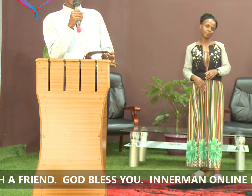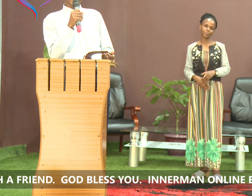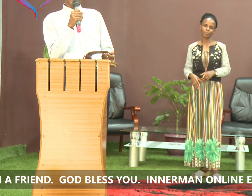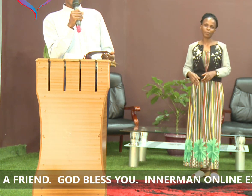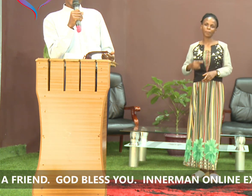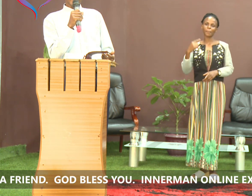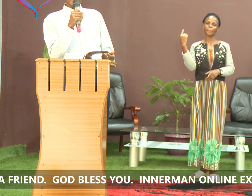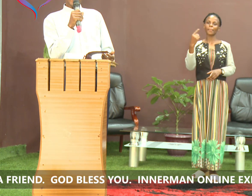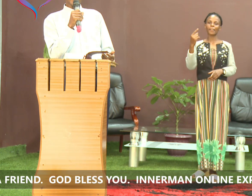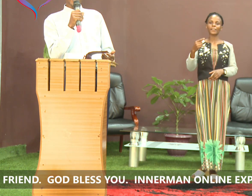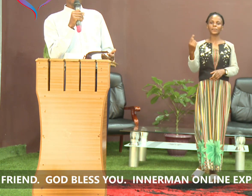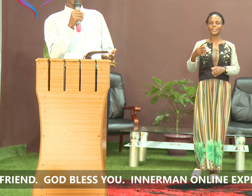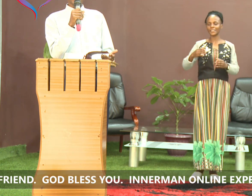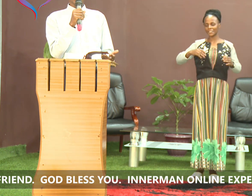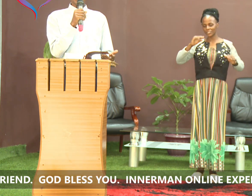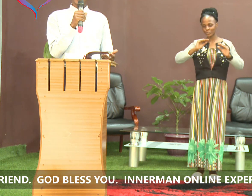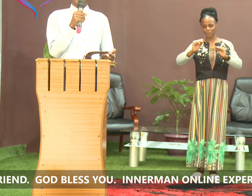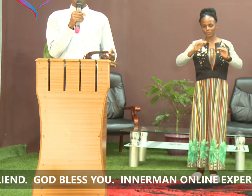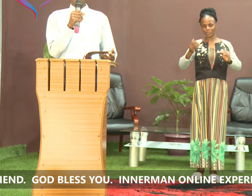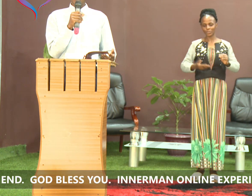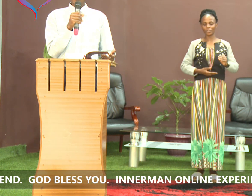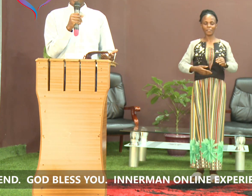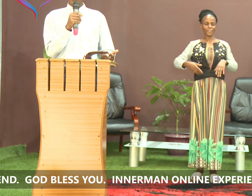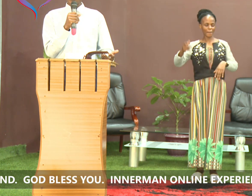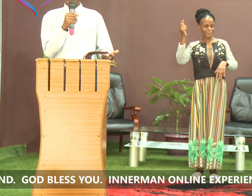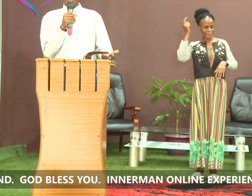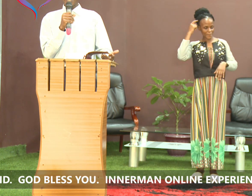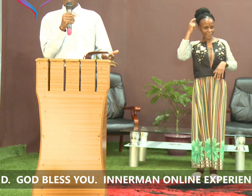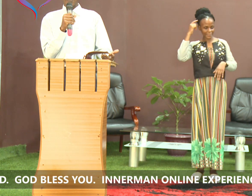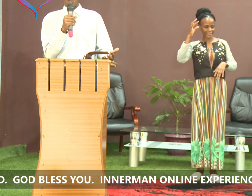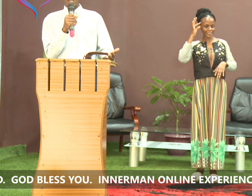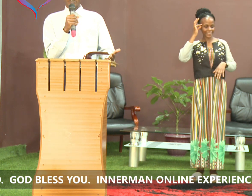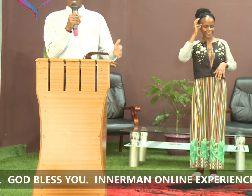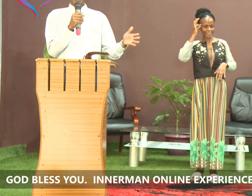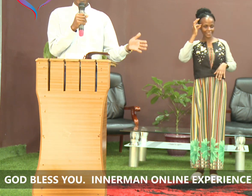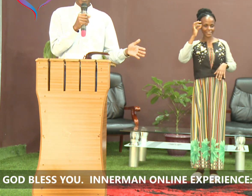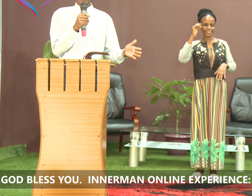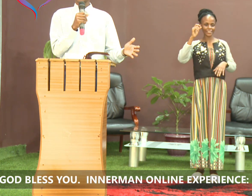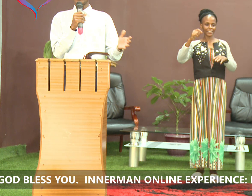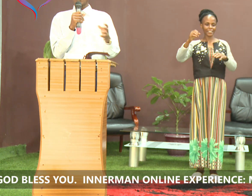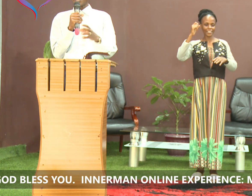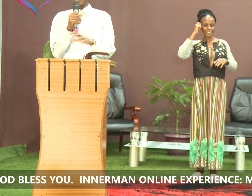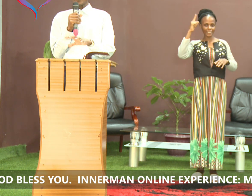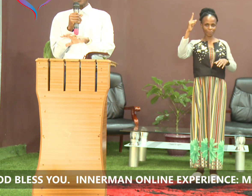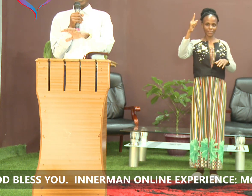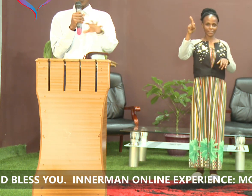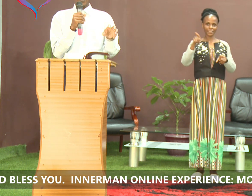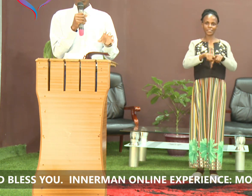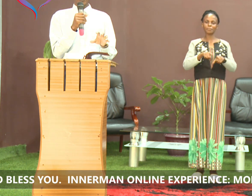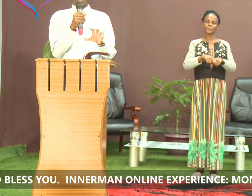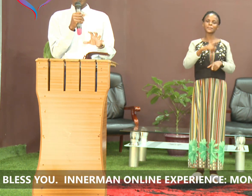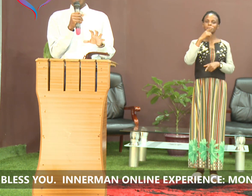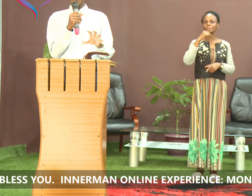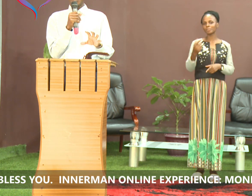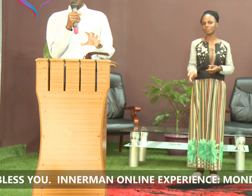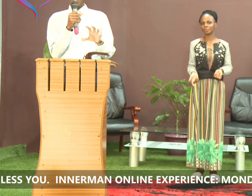men. So your wife comes with a complicated program and you keep on asking them, how will it work at this stage? How will it work? And they try to explain to you,